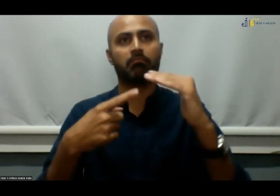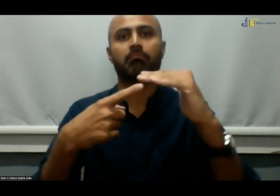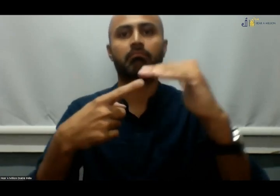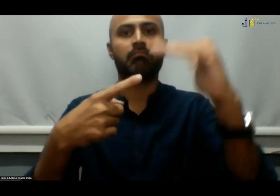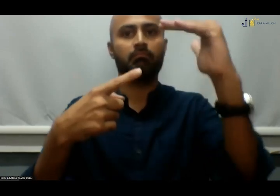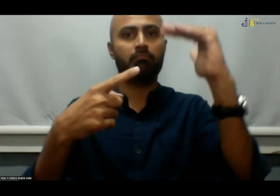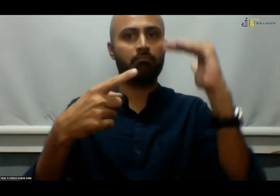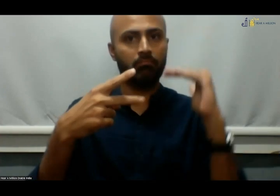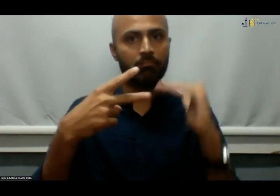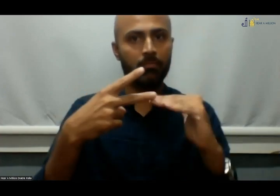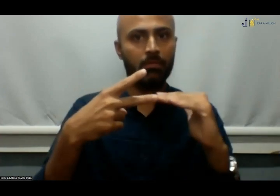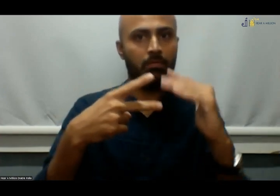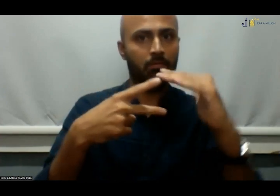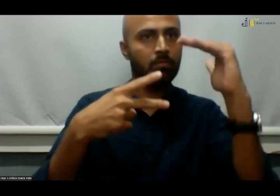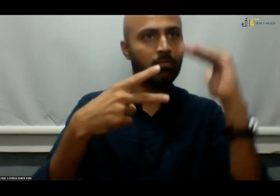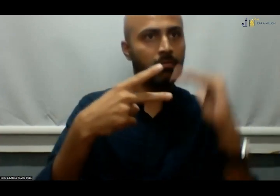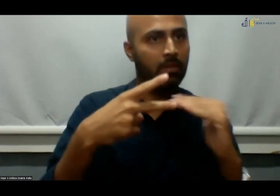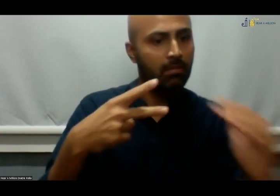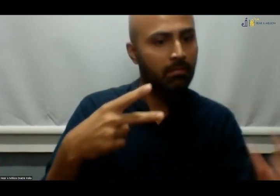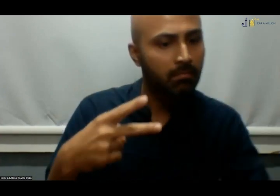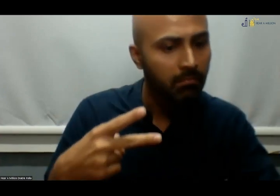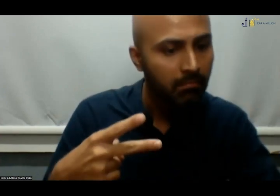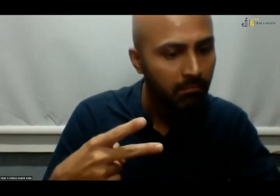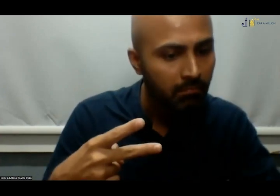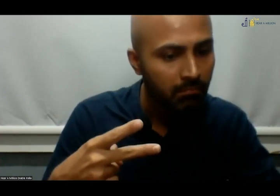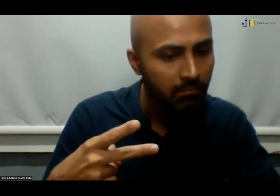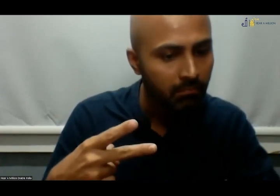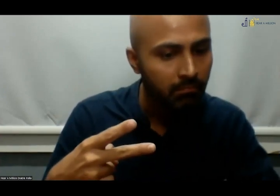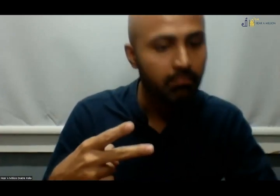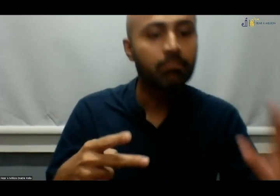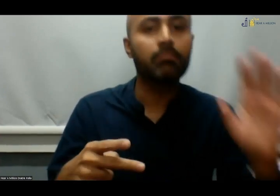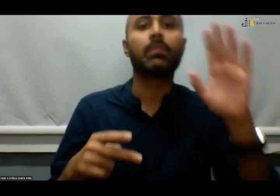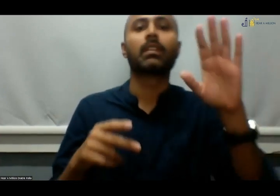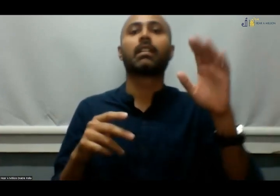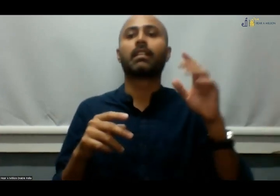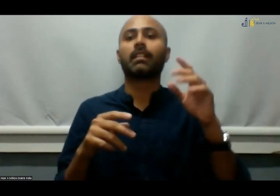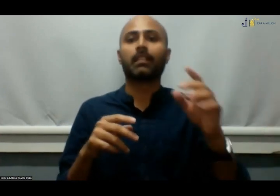Okay, let's move ahead.